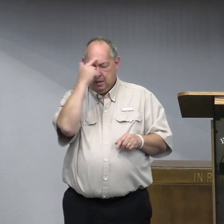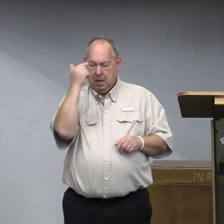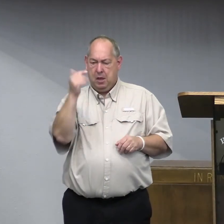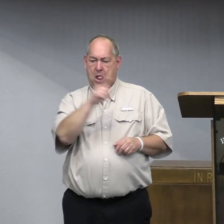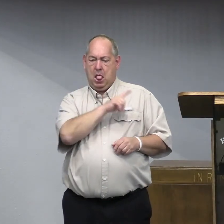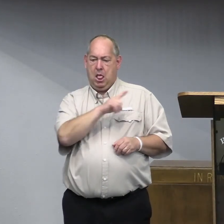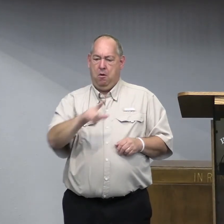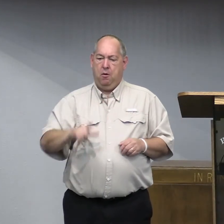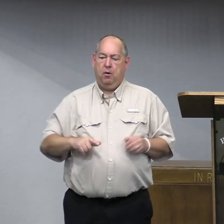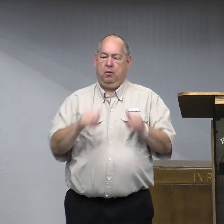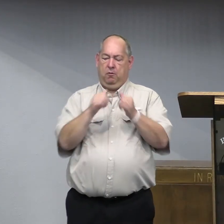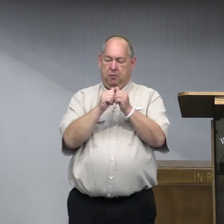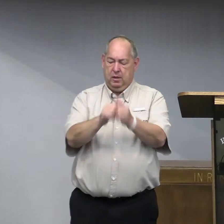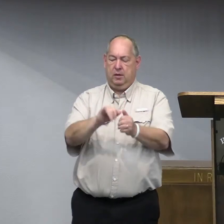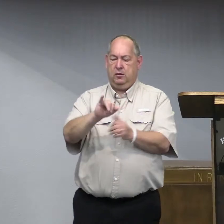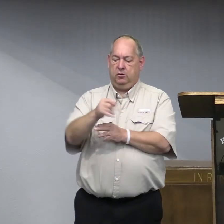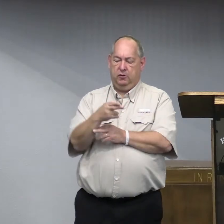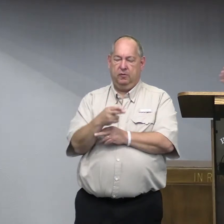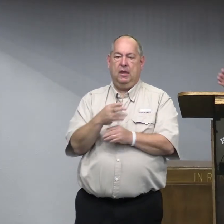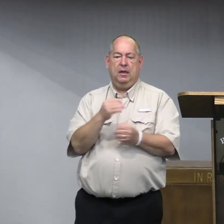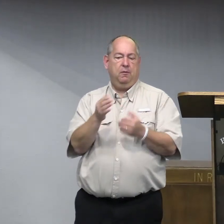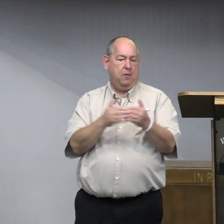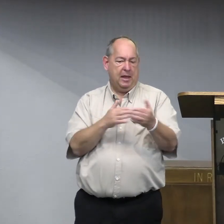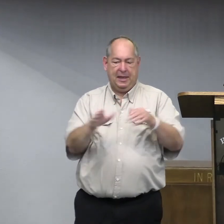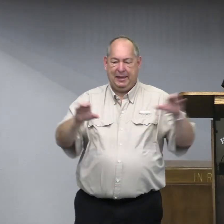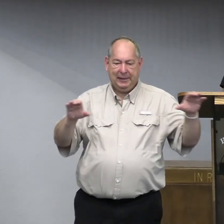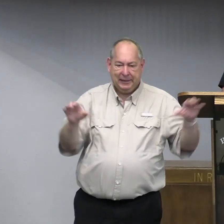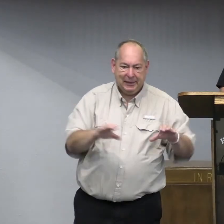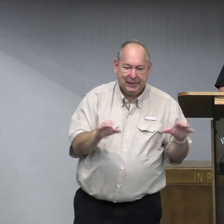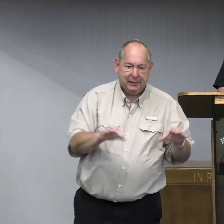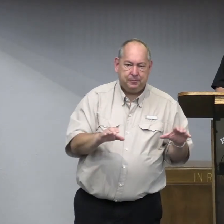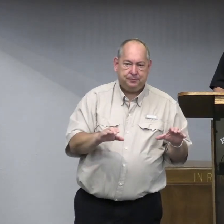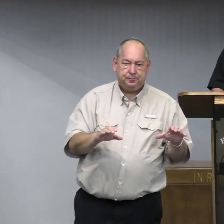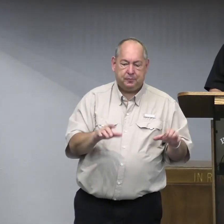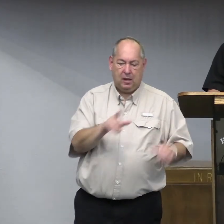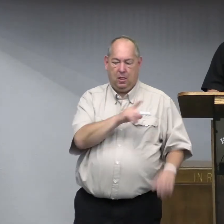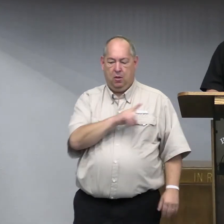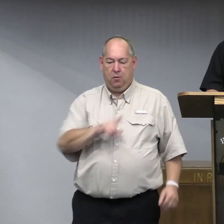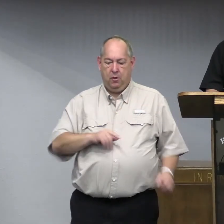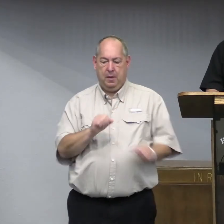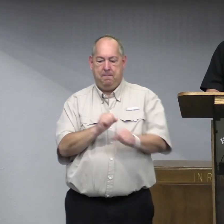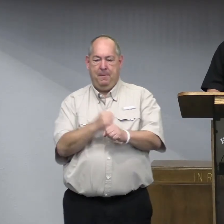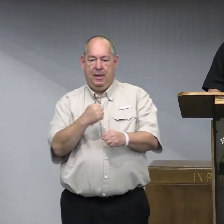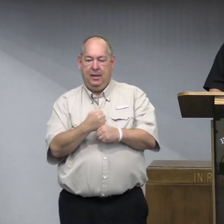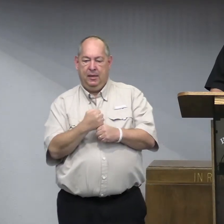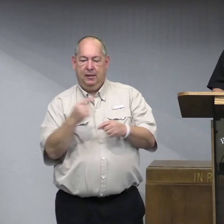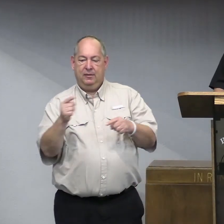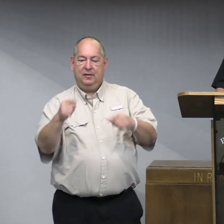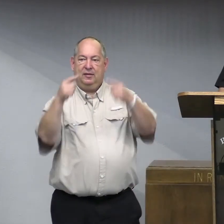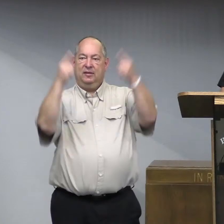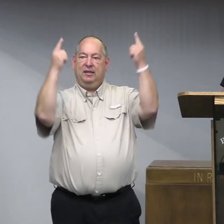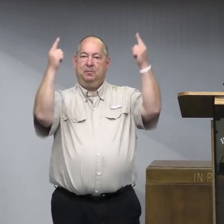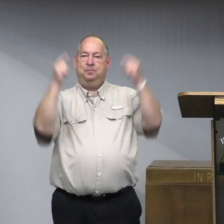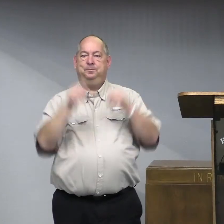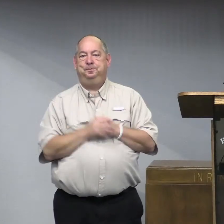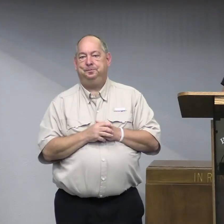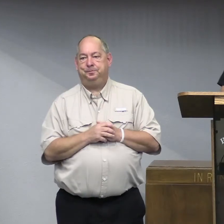the Lord was with him, and whatever he did, the Lord made it succeed.